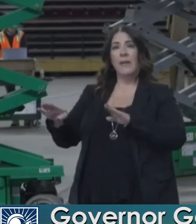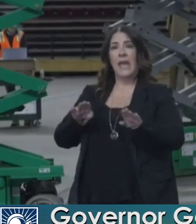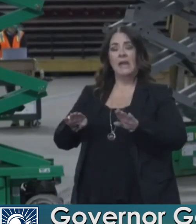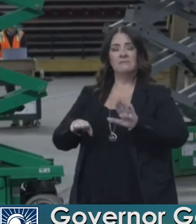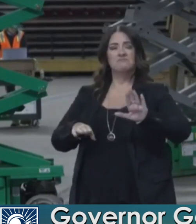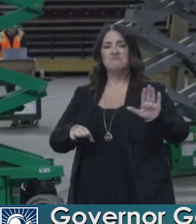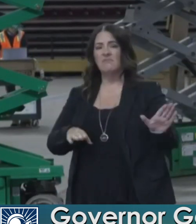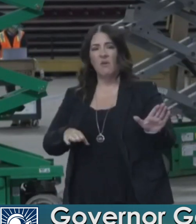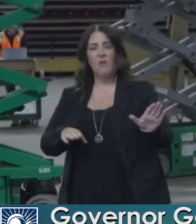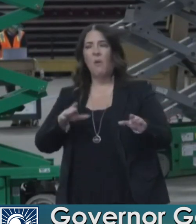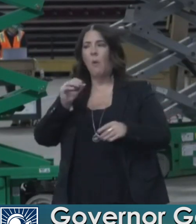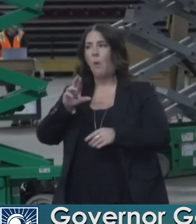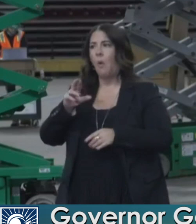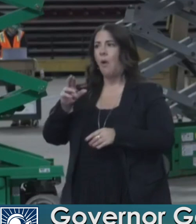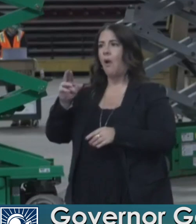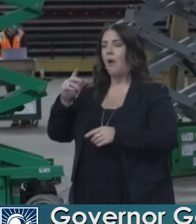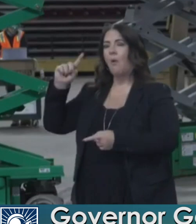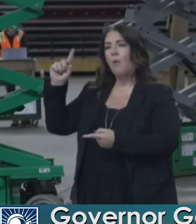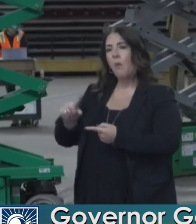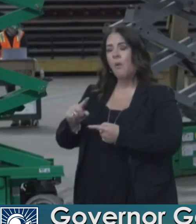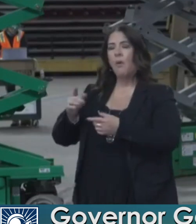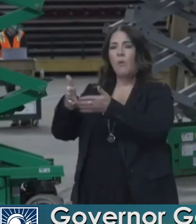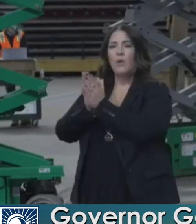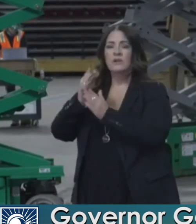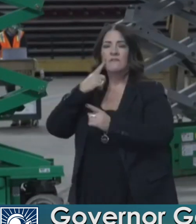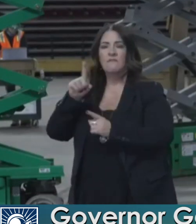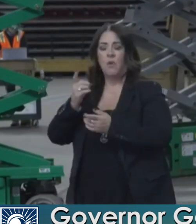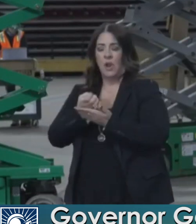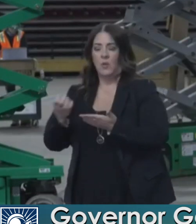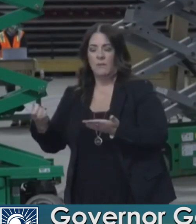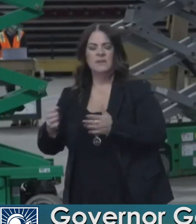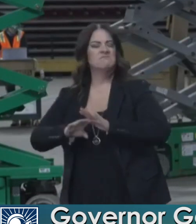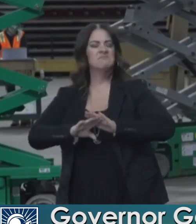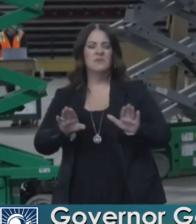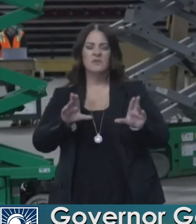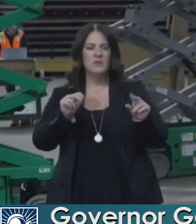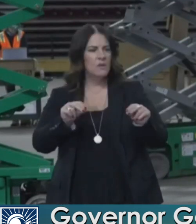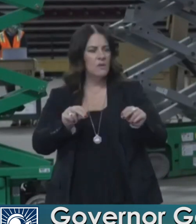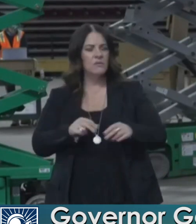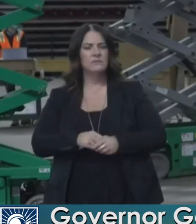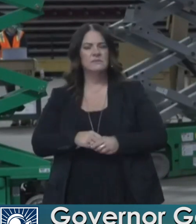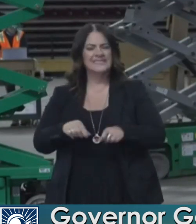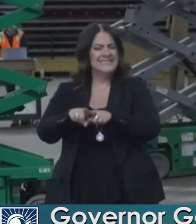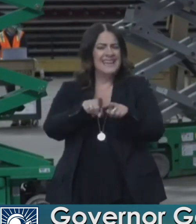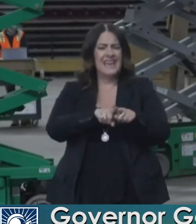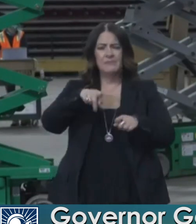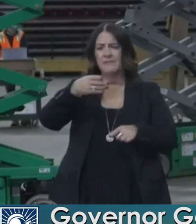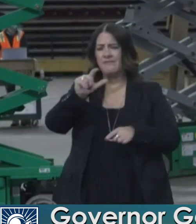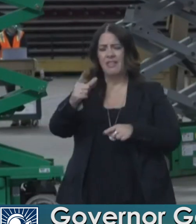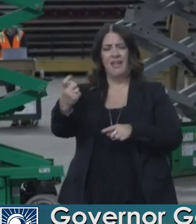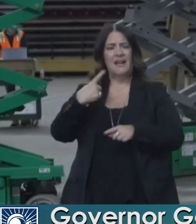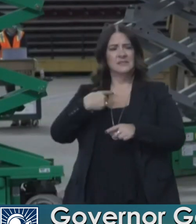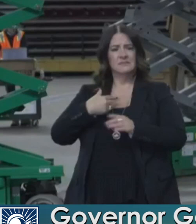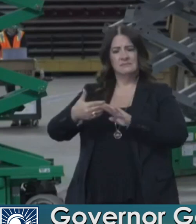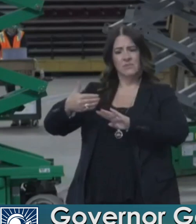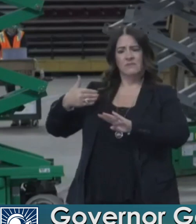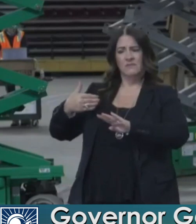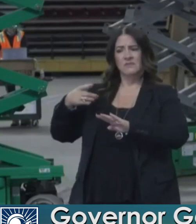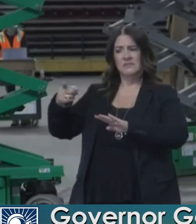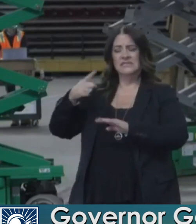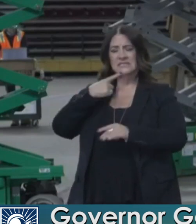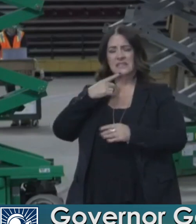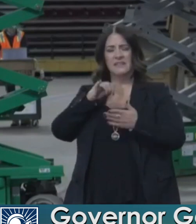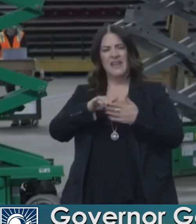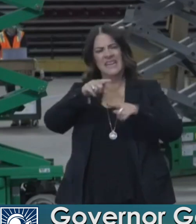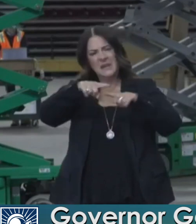and appropriate personal protective gear. And forgive me, this goes to Phil's previous question as well. All of that will be determinative,